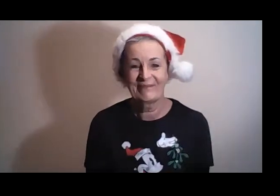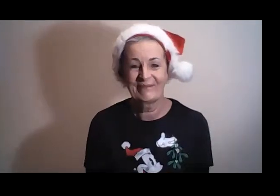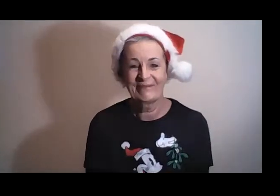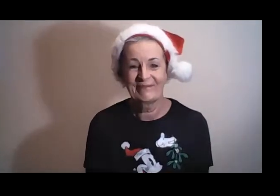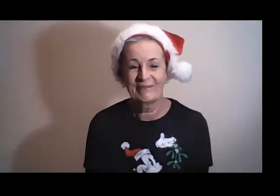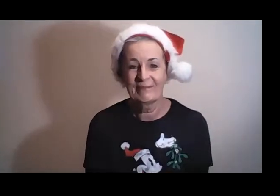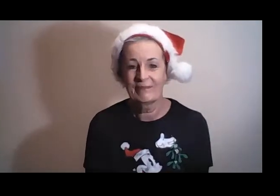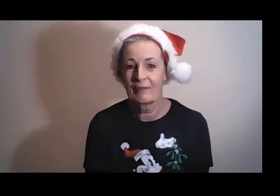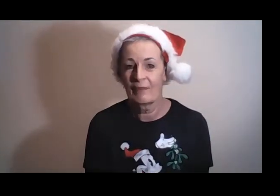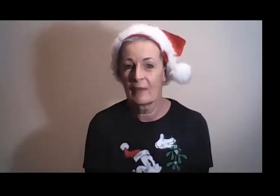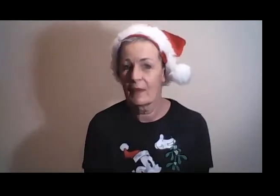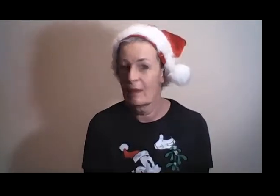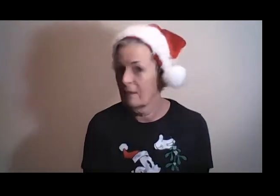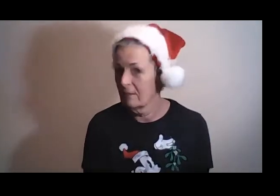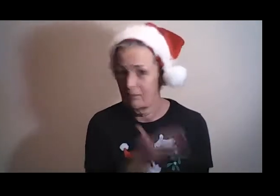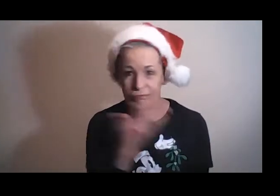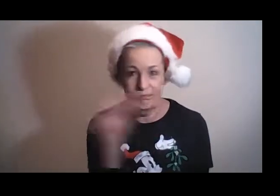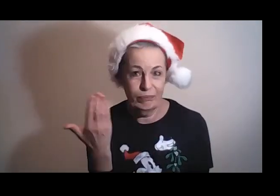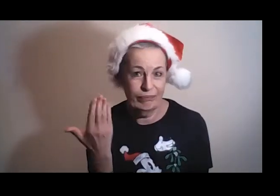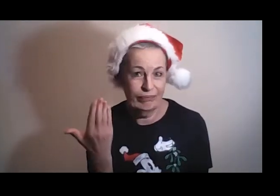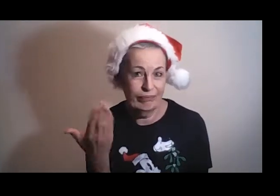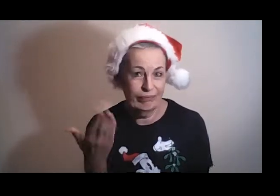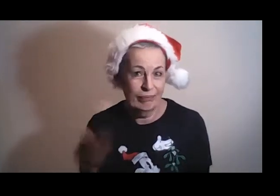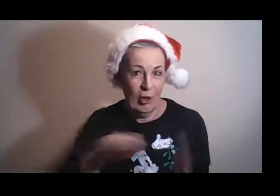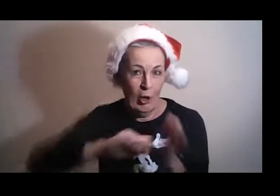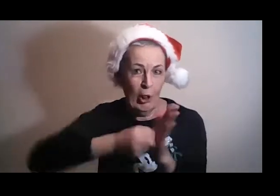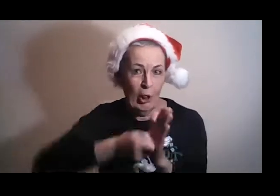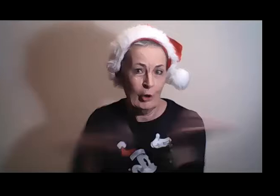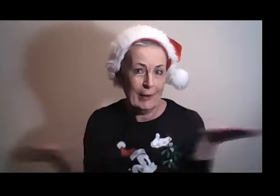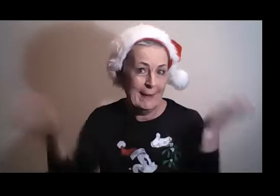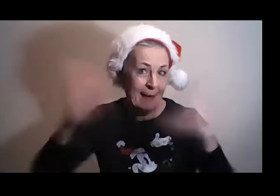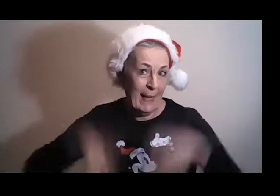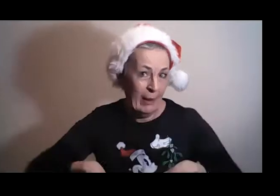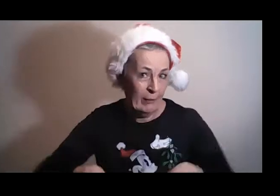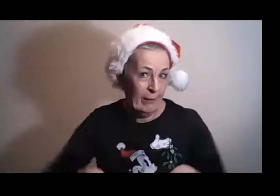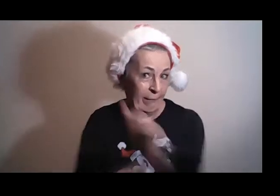without any more lockdowns, so we can see each other.